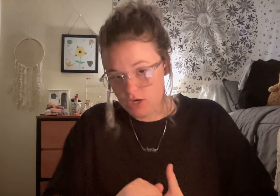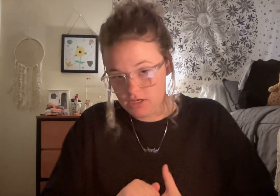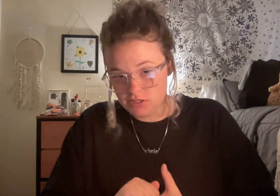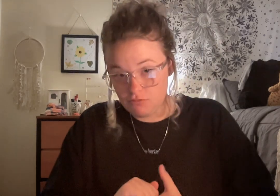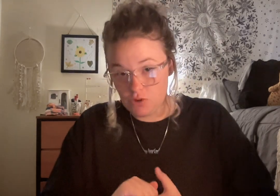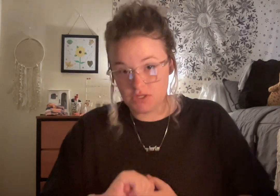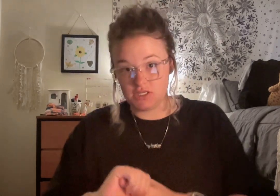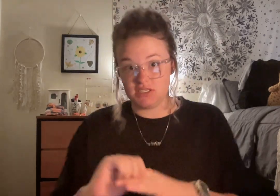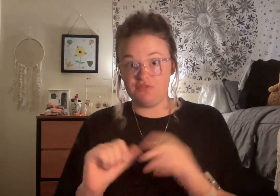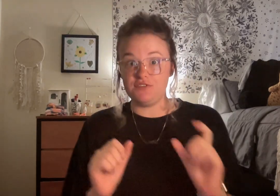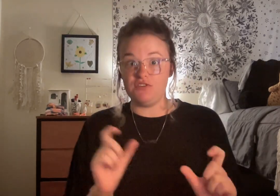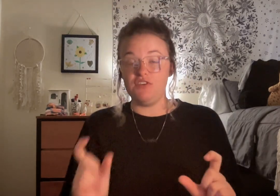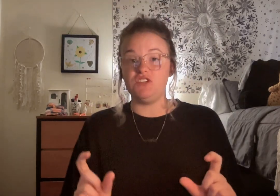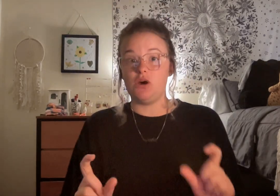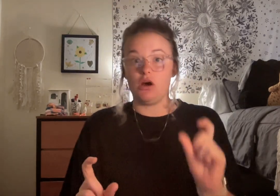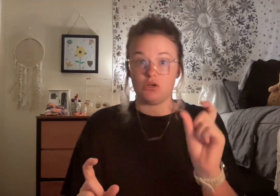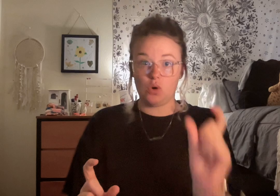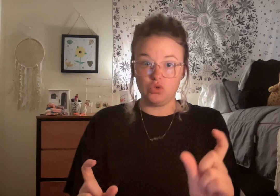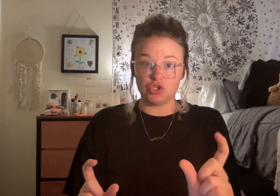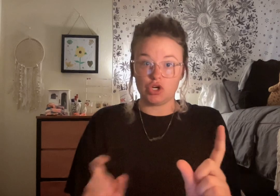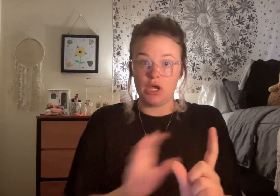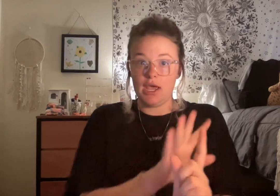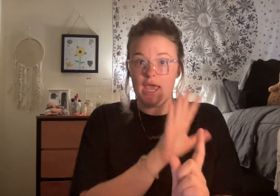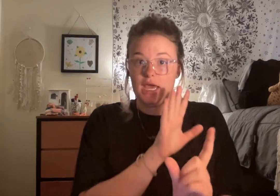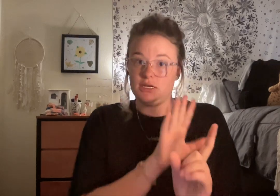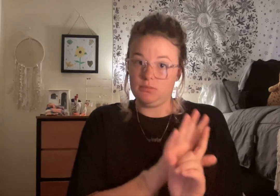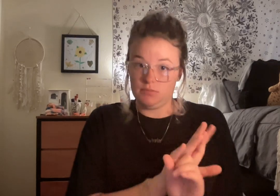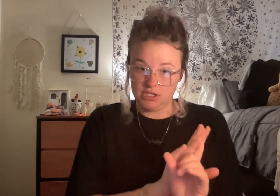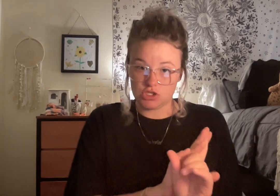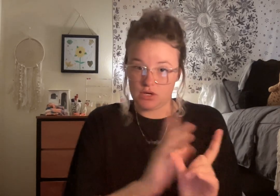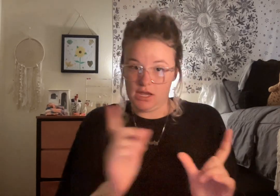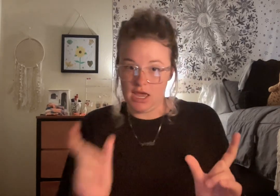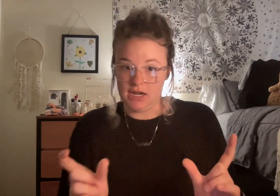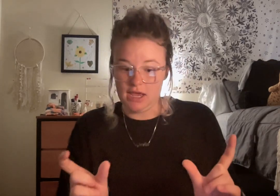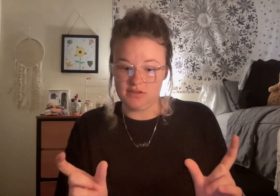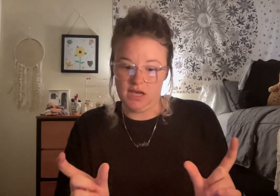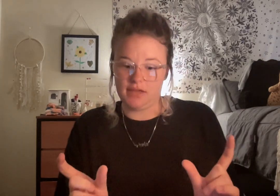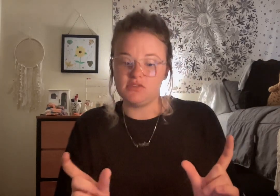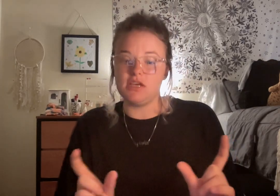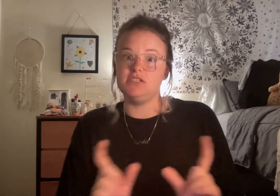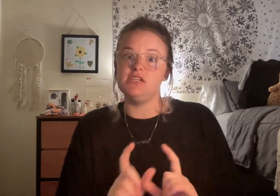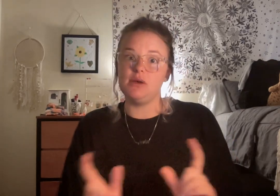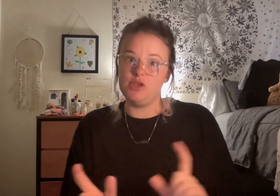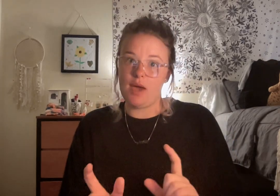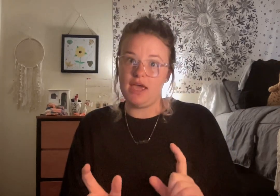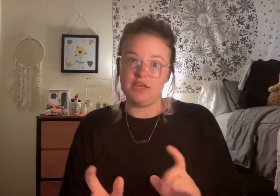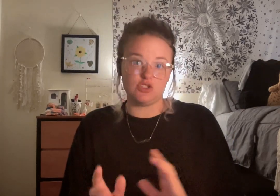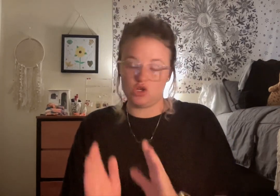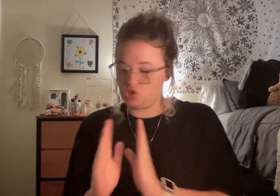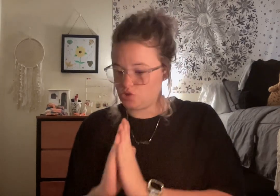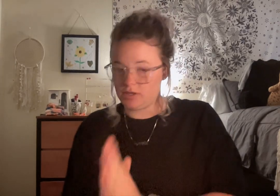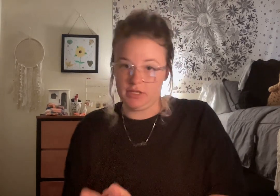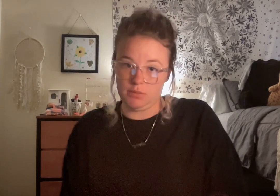ASL focuses 50-50 on culture and history and science, and TWA is strictly